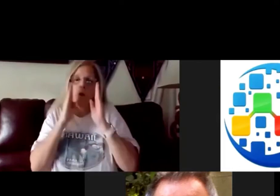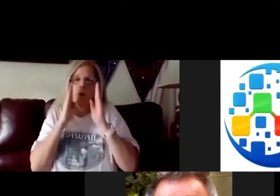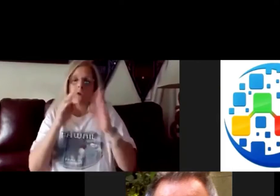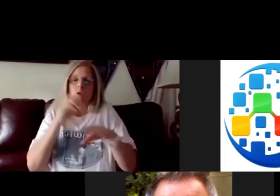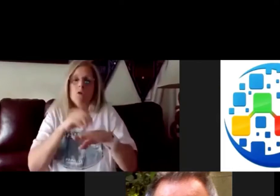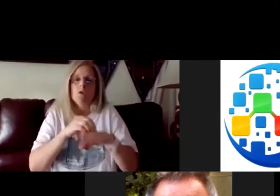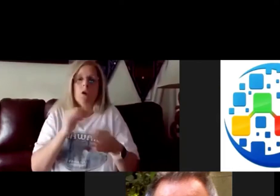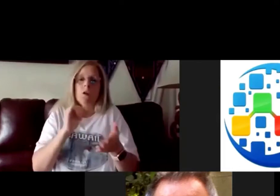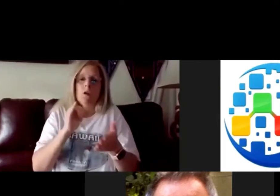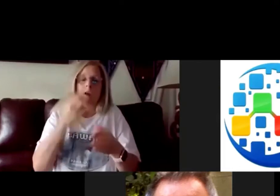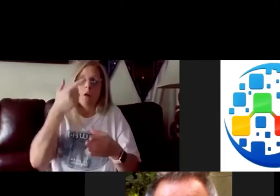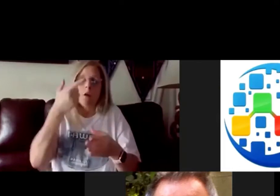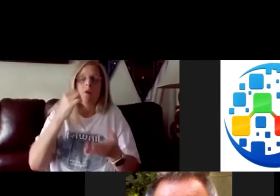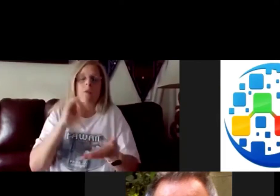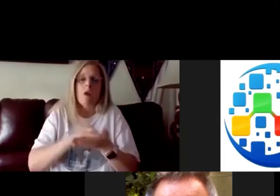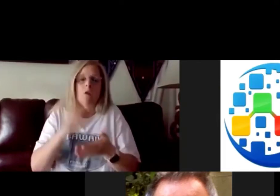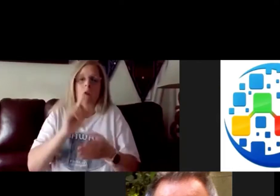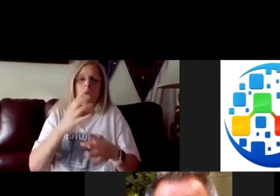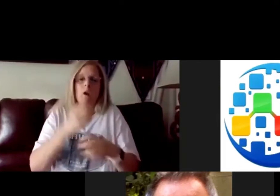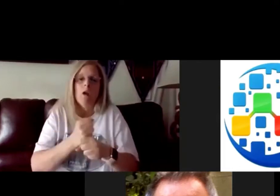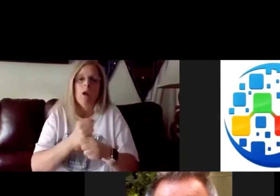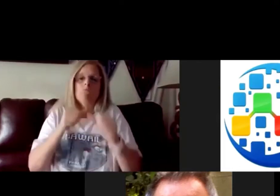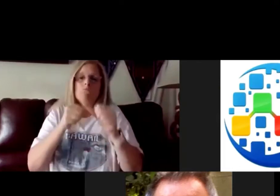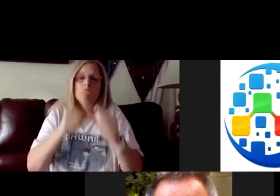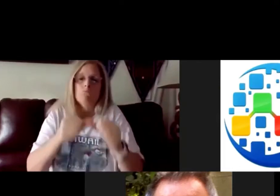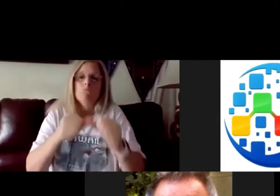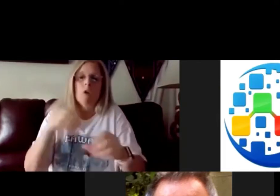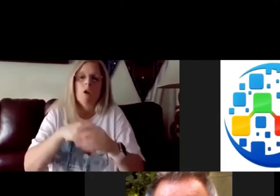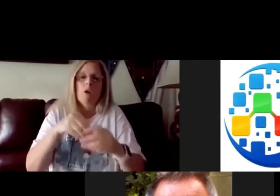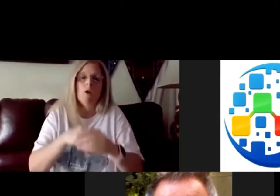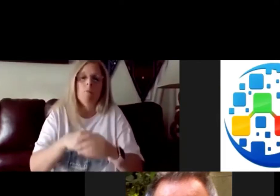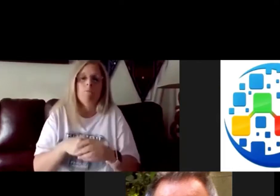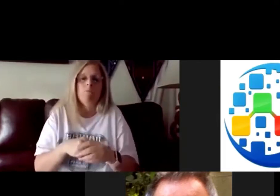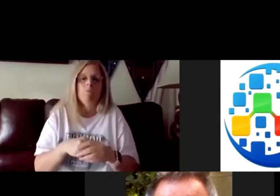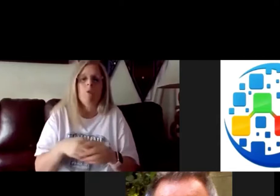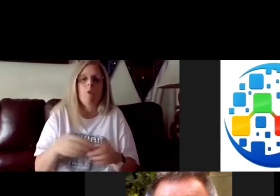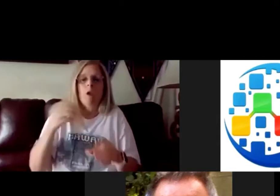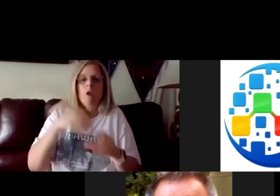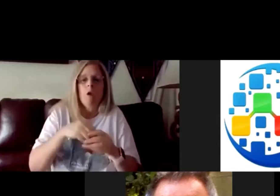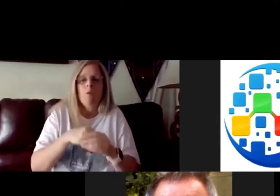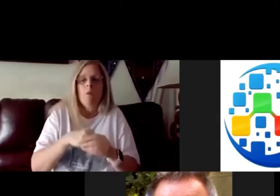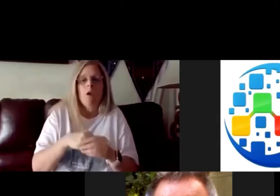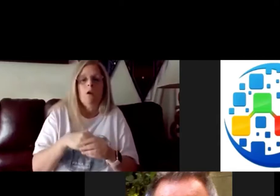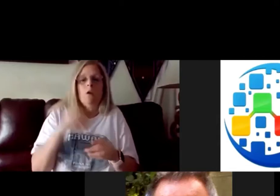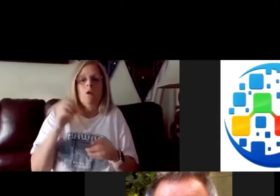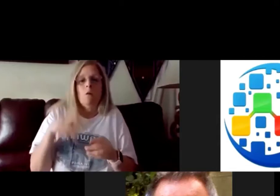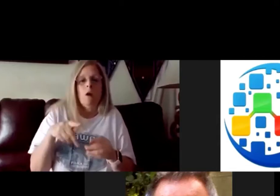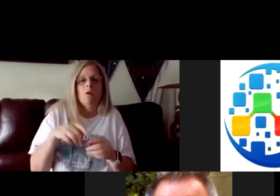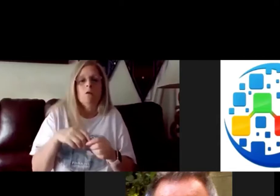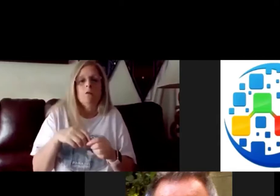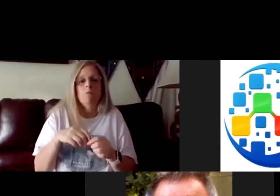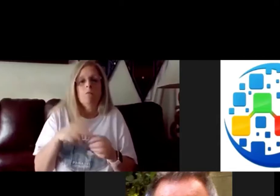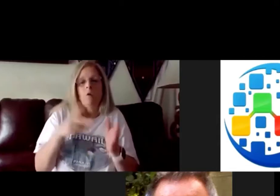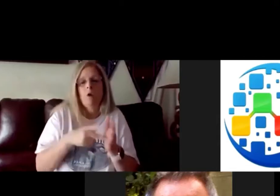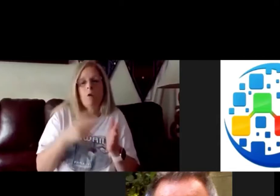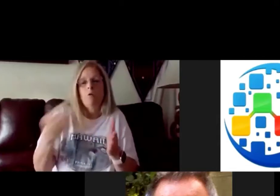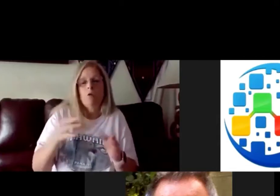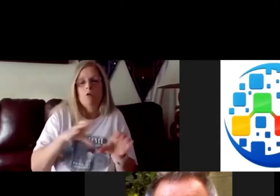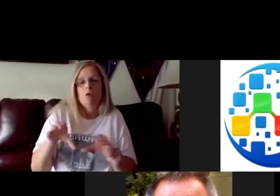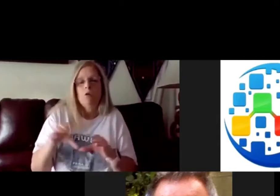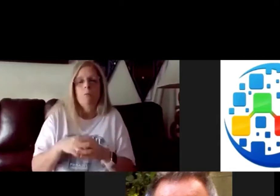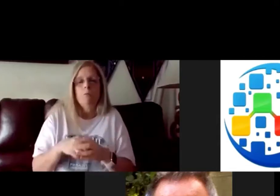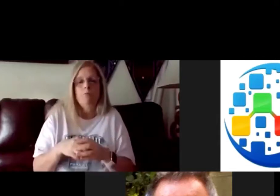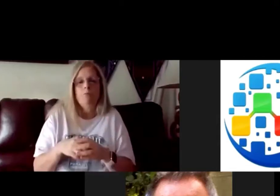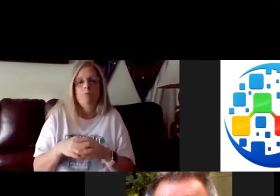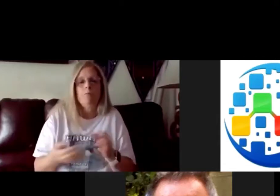income. As we come in as founding members, we're locked into Onpassive. There are a couple of things you can do. Again, this is a